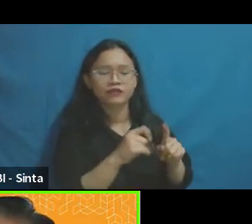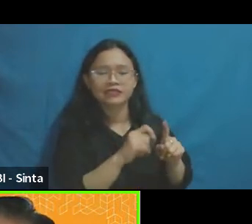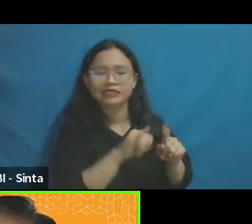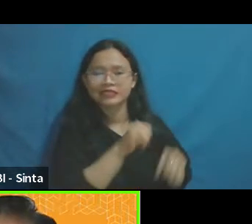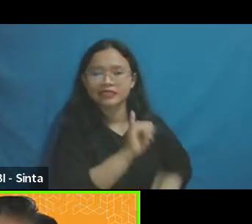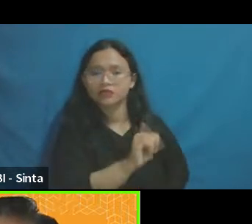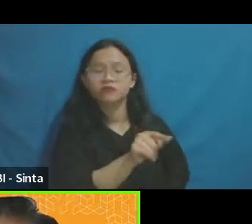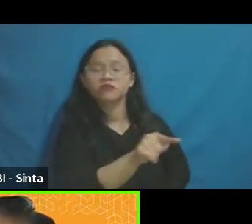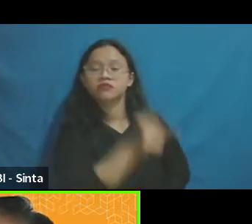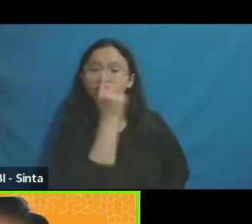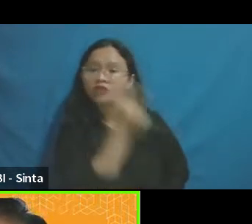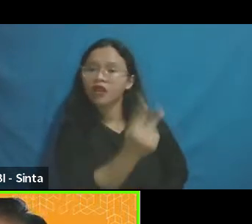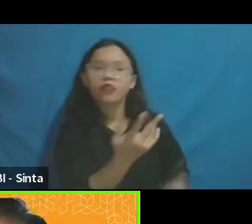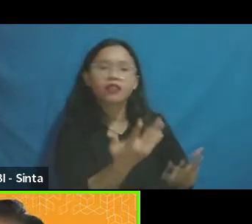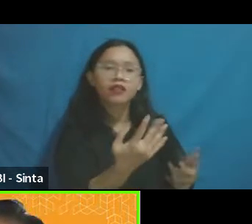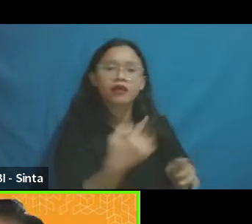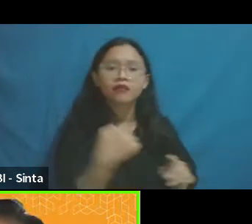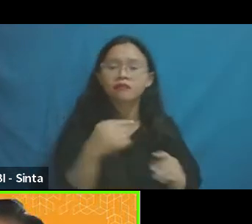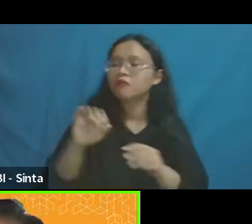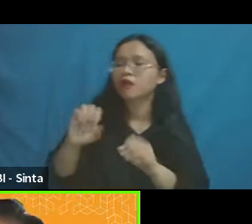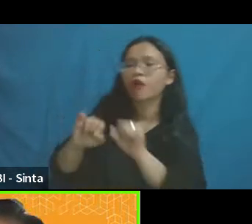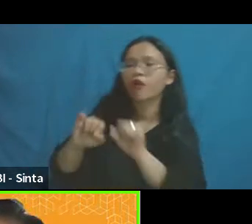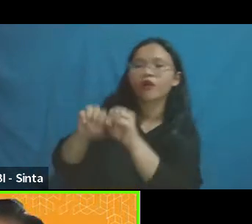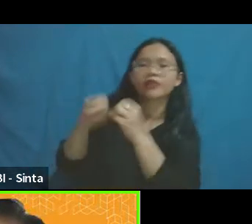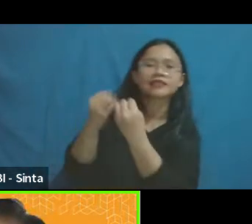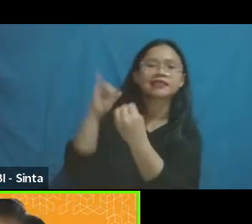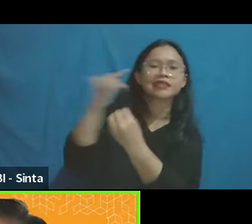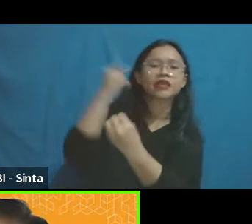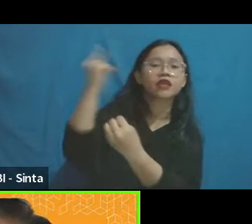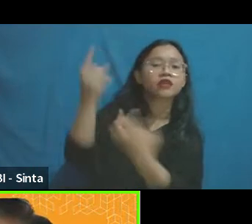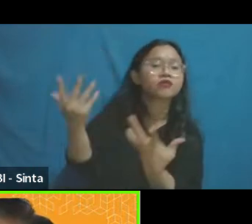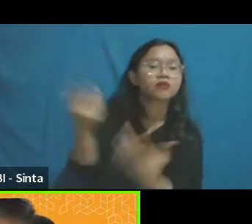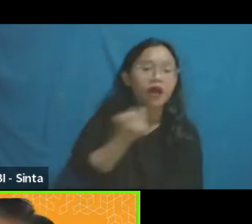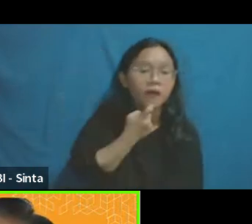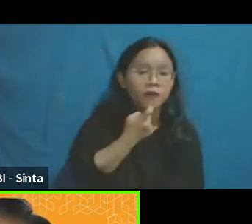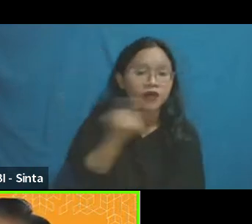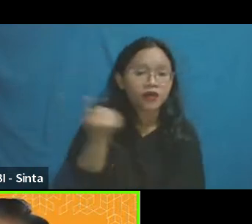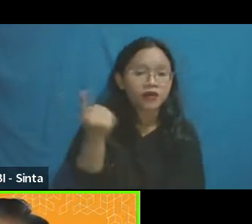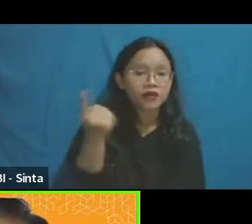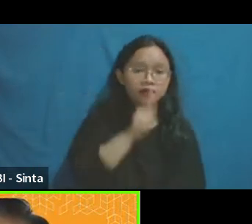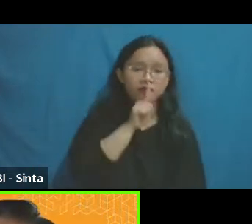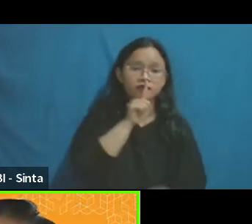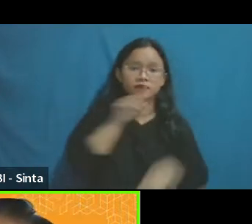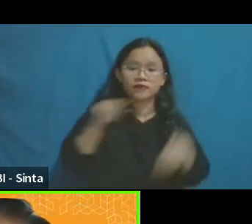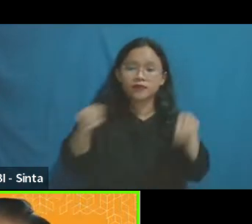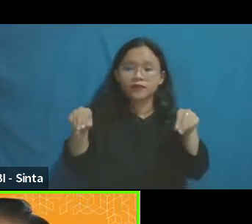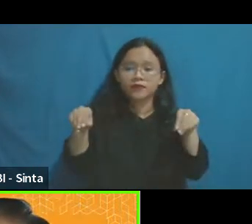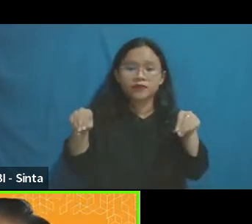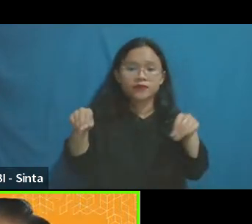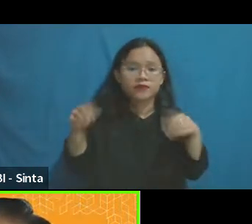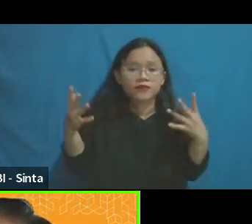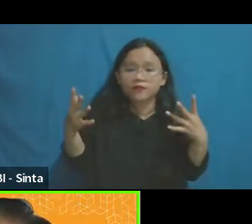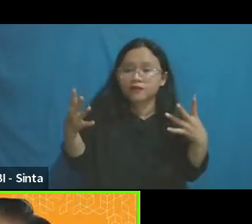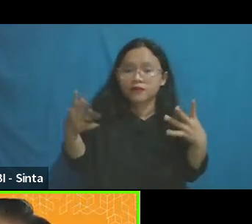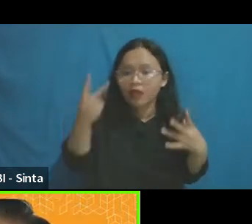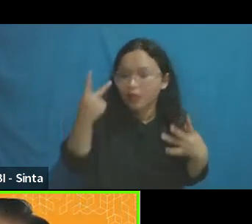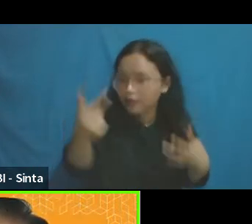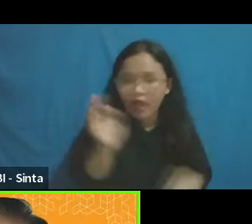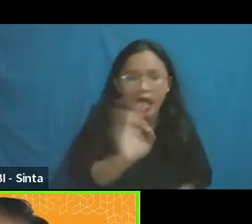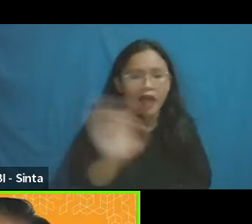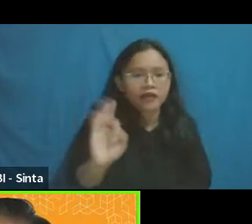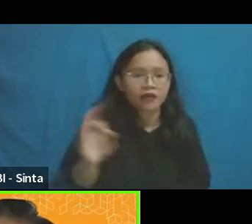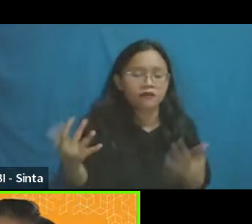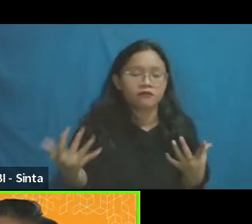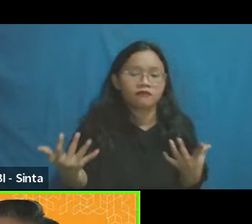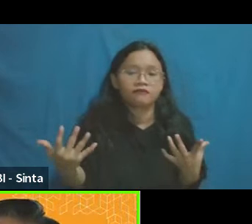organization for refugees? They are nowhere to be found. Part of it because Indonesia doesn't want